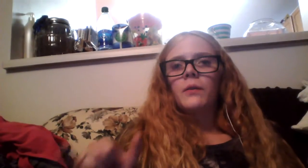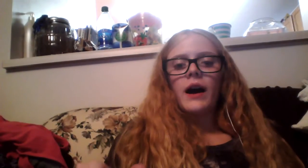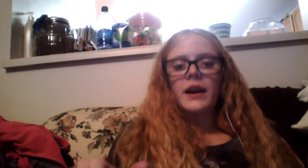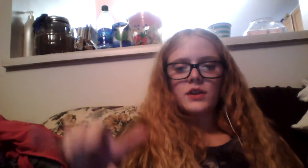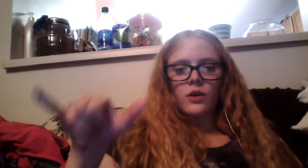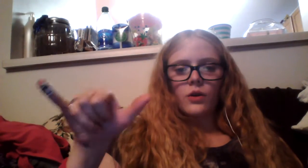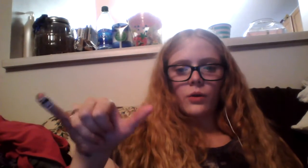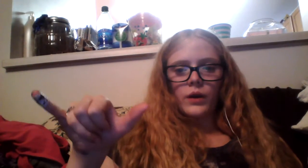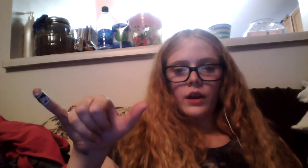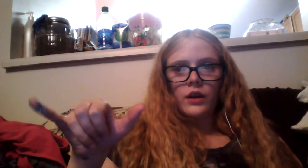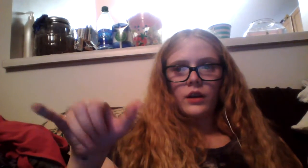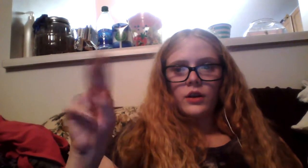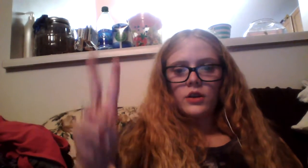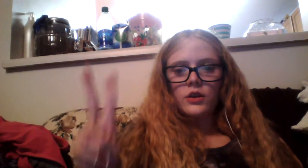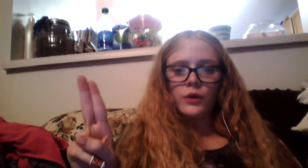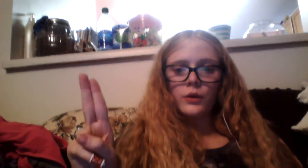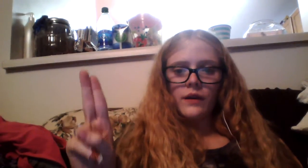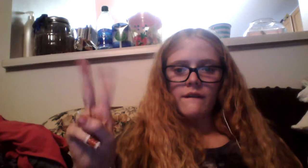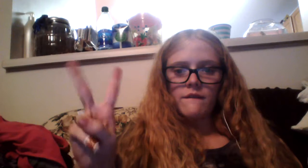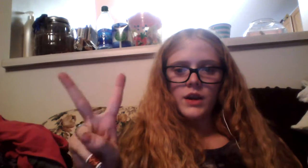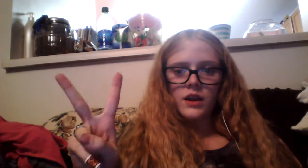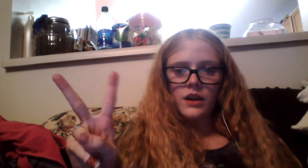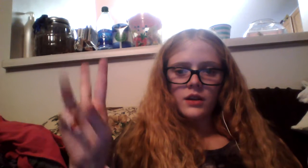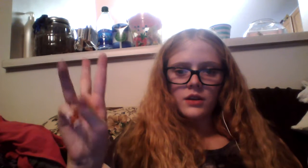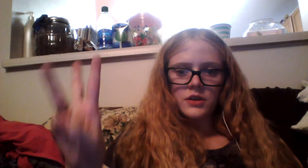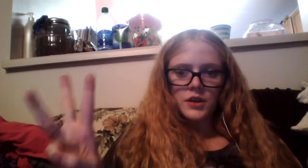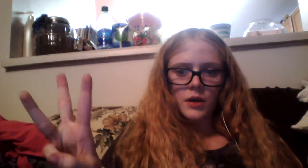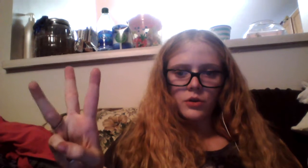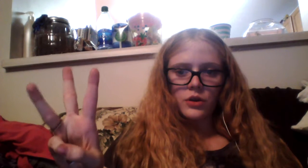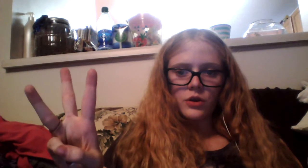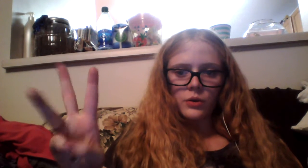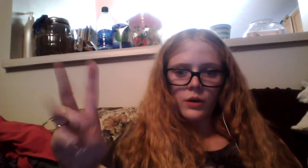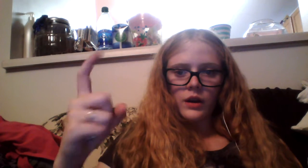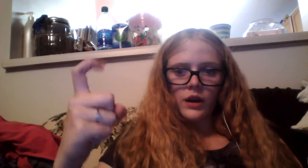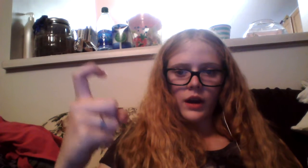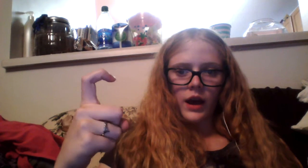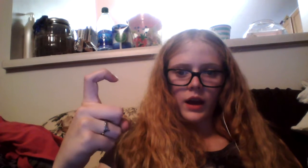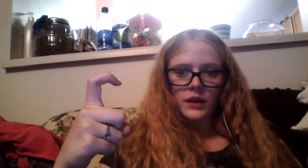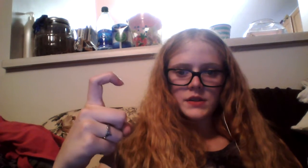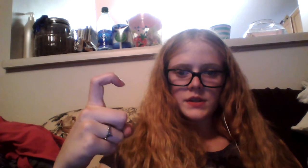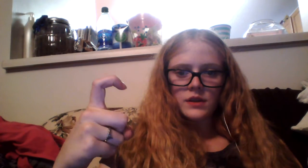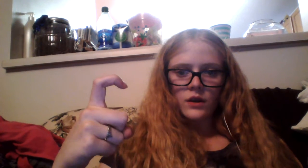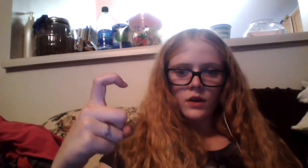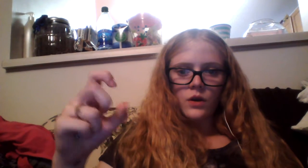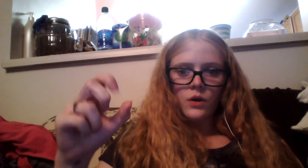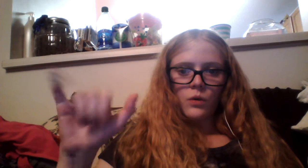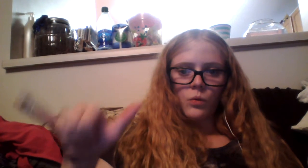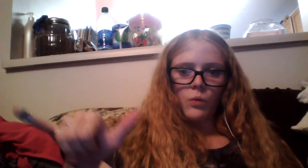Y. So U, B, W, X,